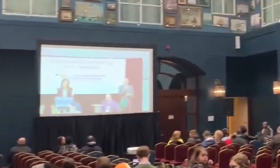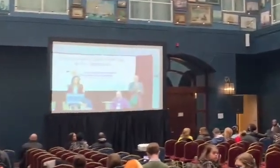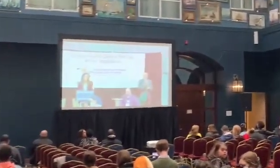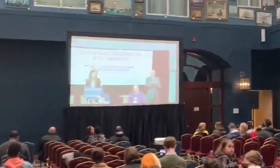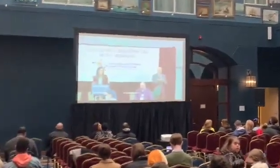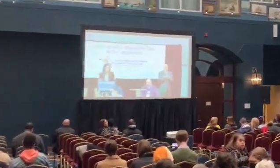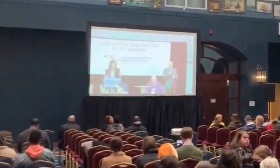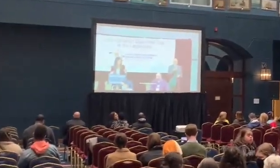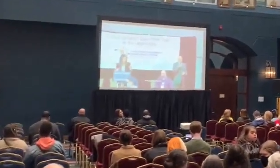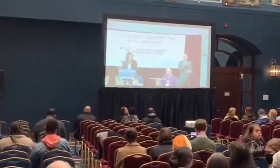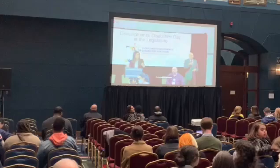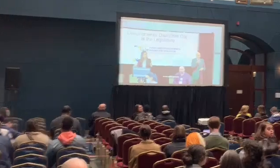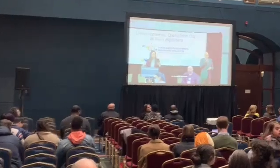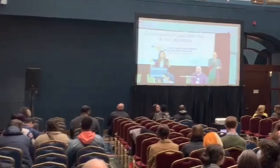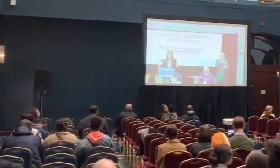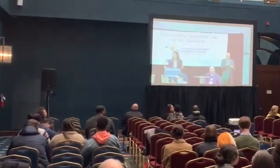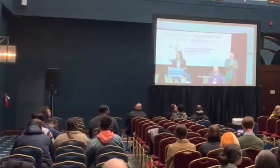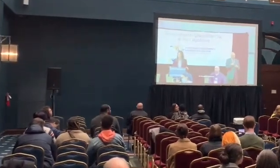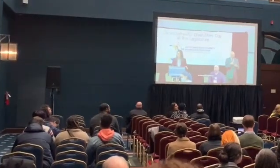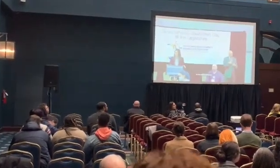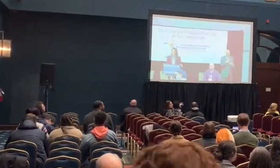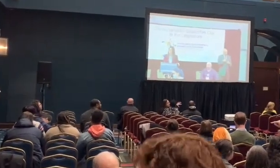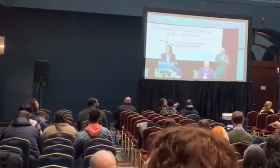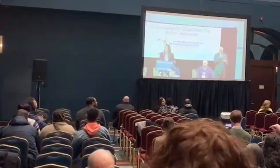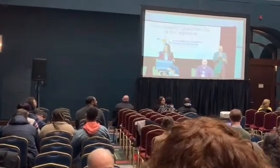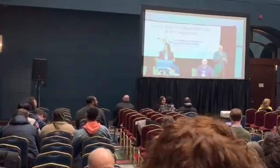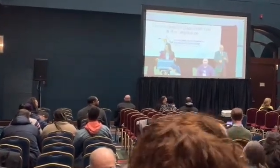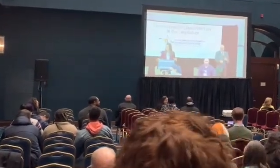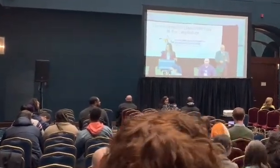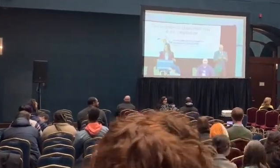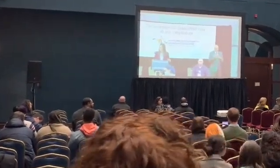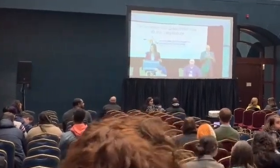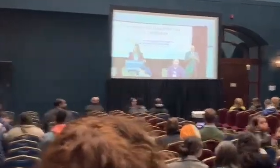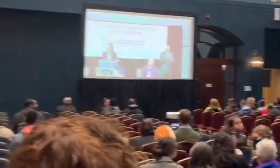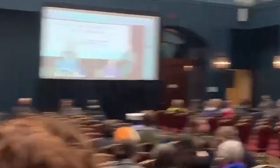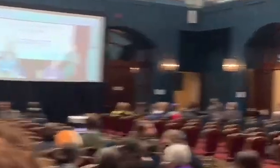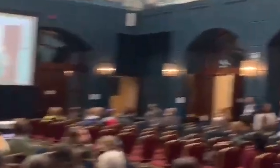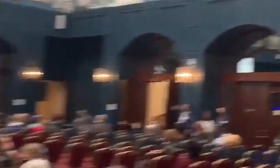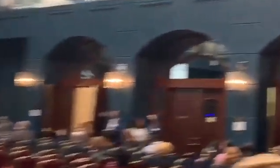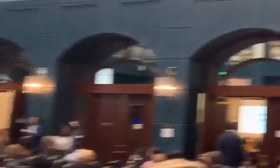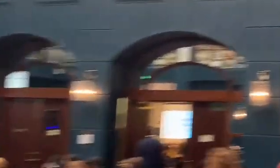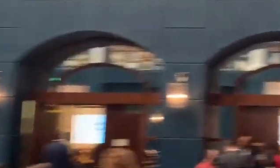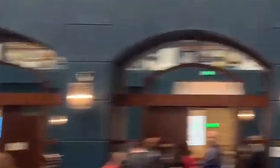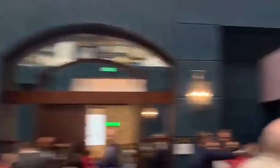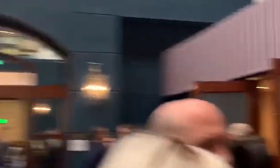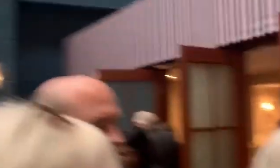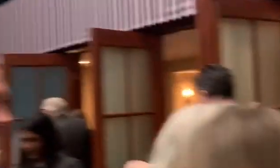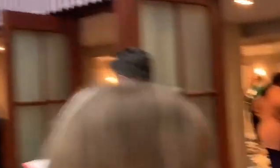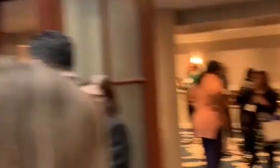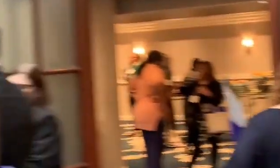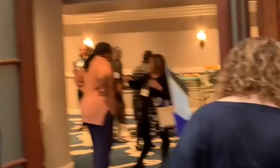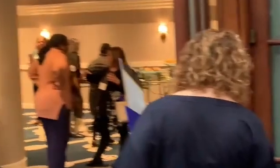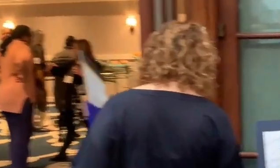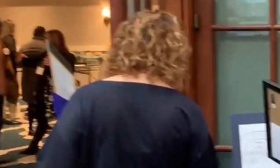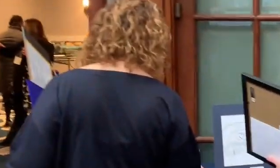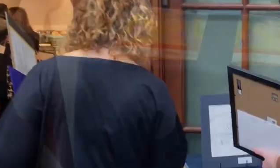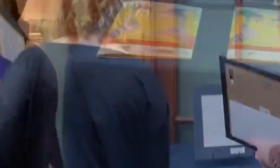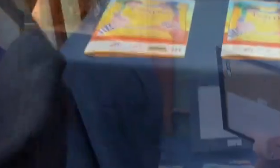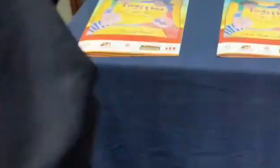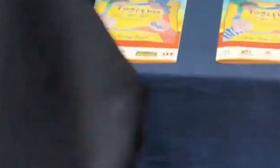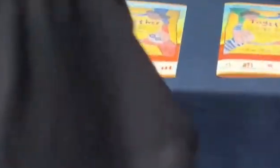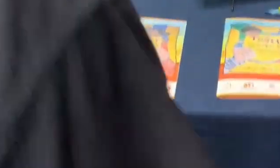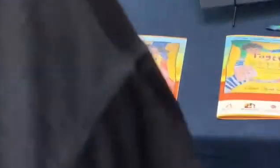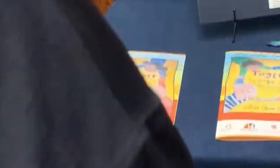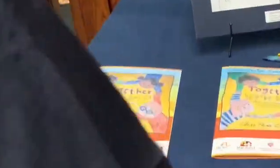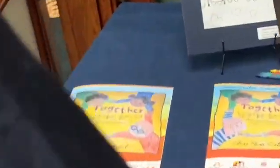also served on that board for Pathfinders for Autism. So I knew when I took this job, it was a priority. I